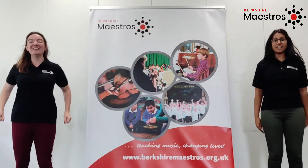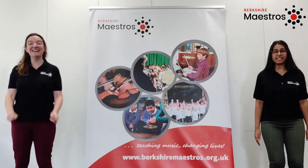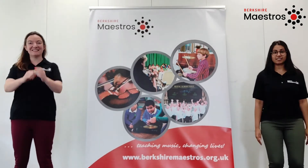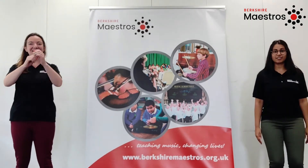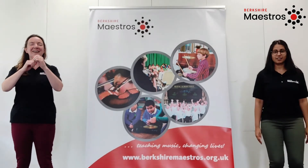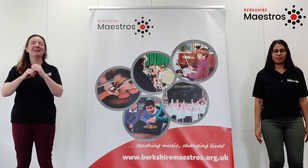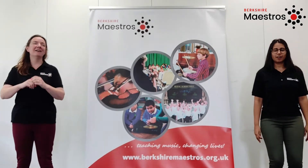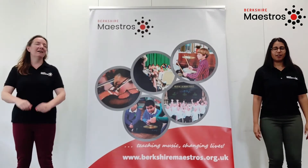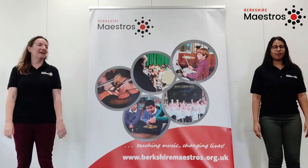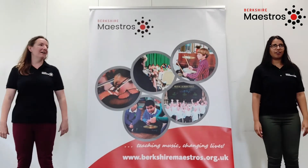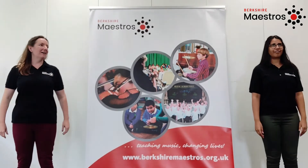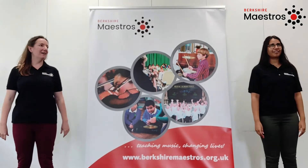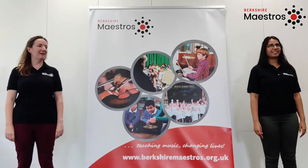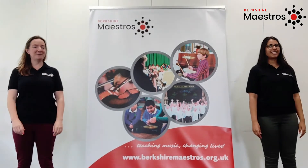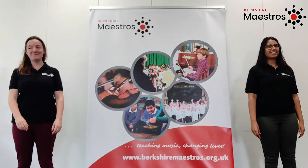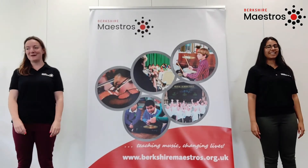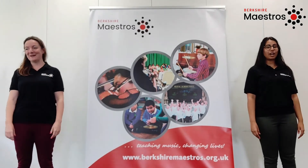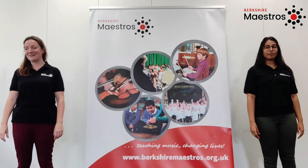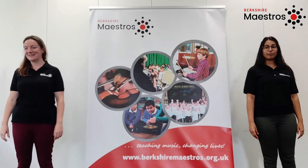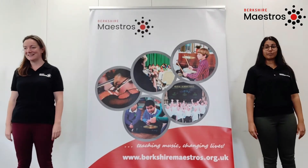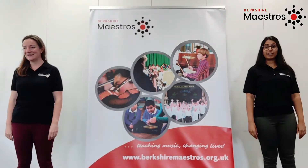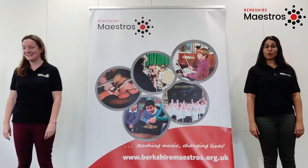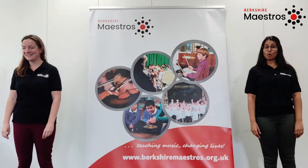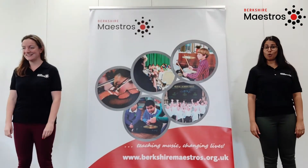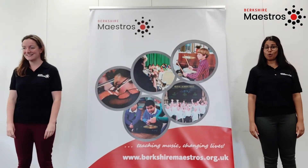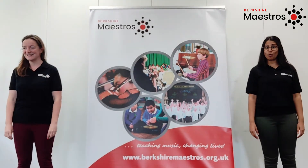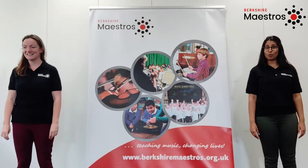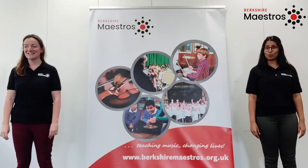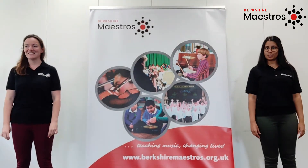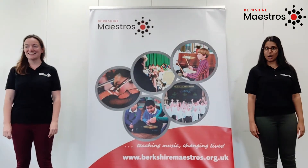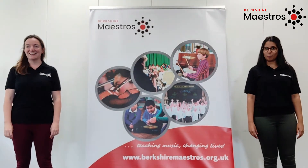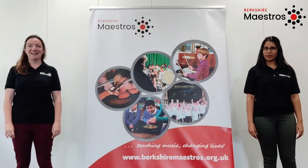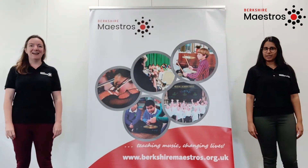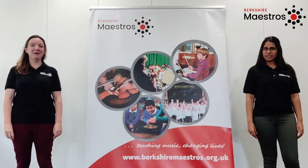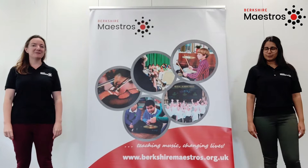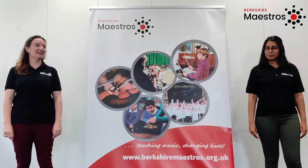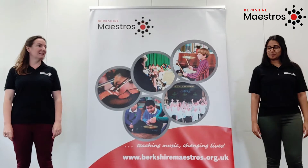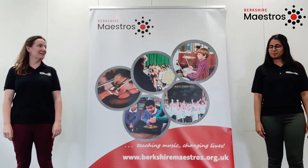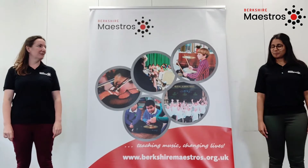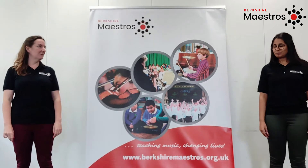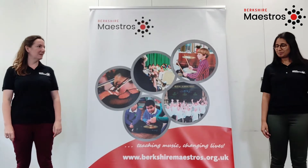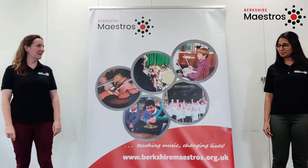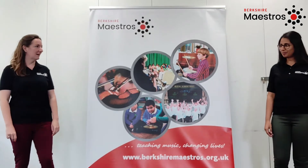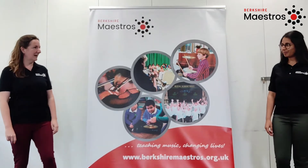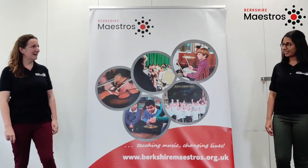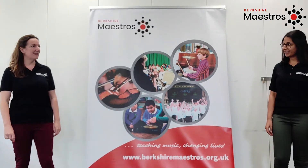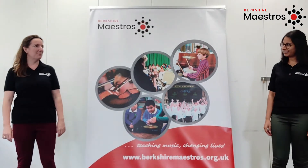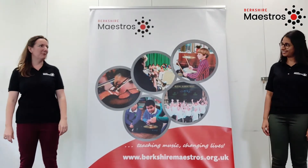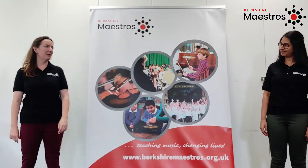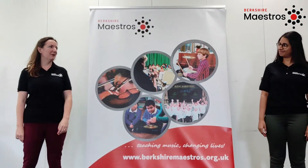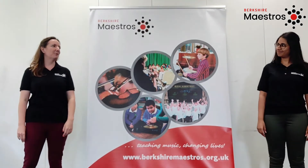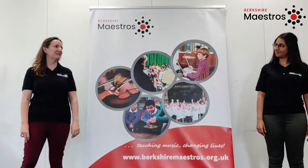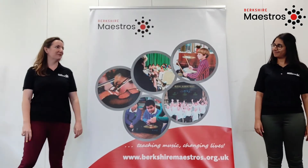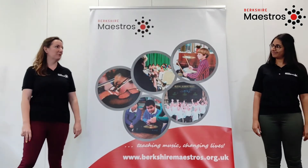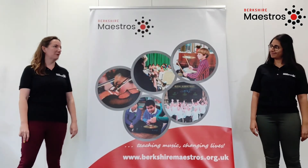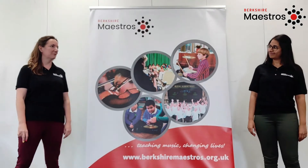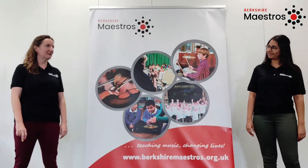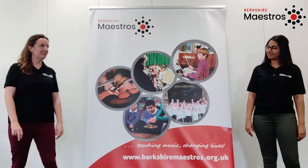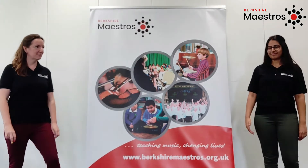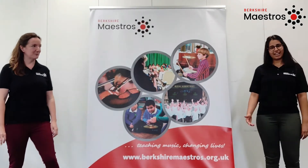2, 3, 4, 5, 6, 7, 8. Oh, fantastic. Hopefully you're feeling goodness. All warmed up. Absolutely. And at that moment, I always feel hungry for